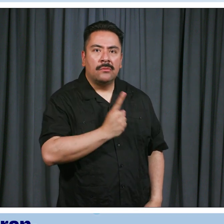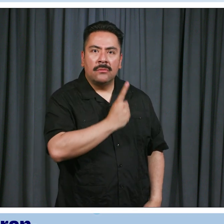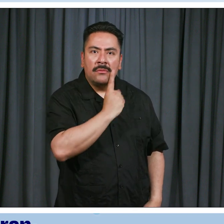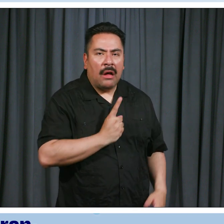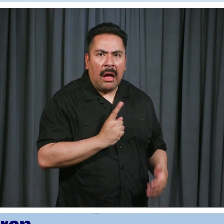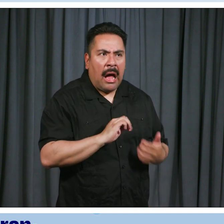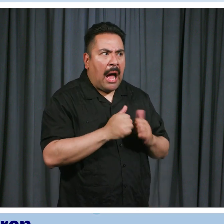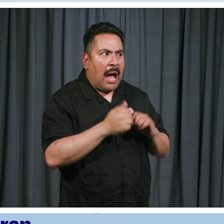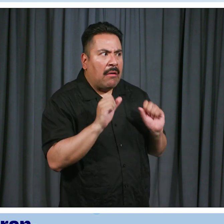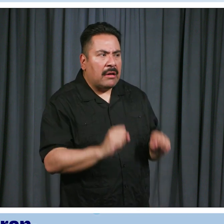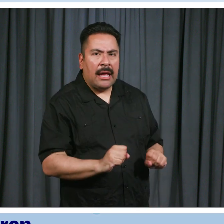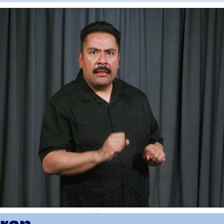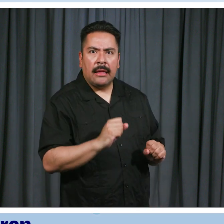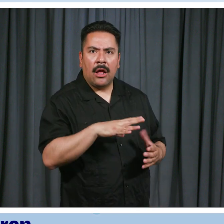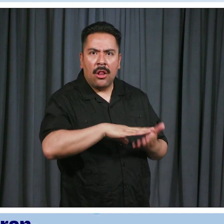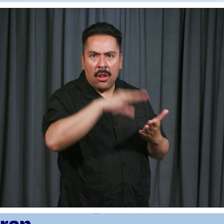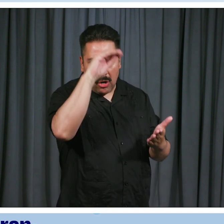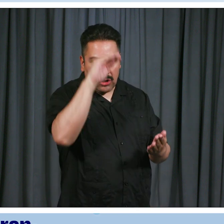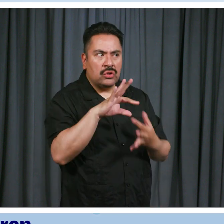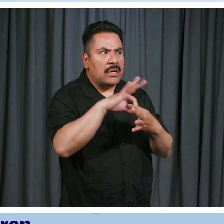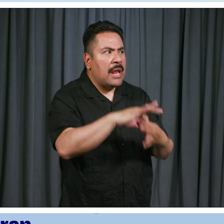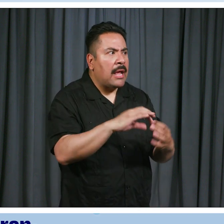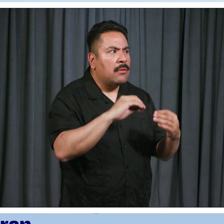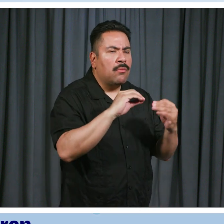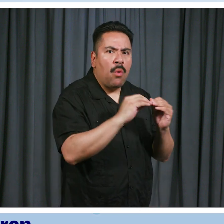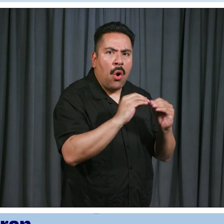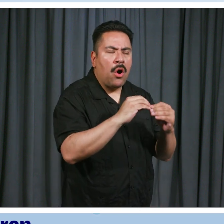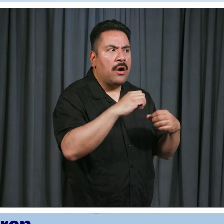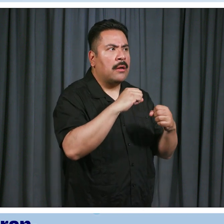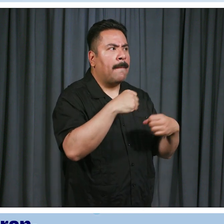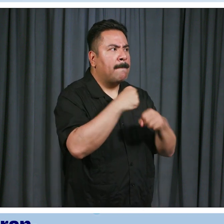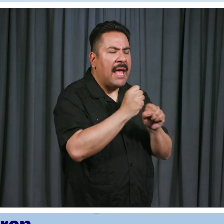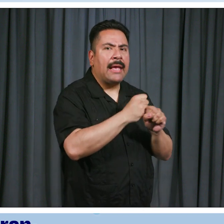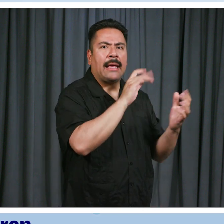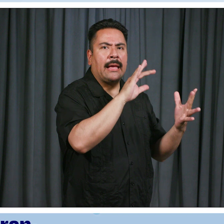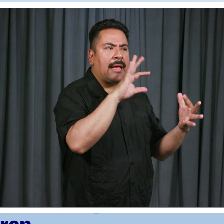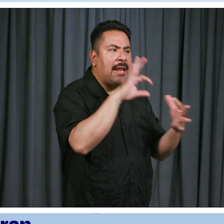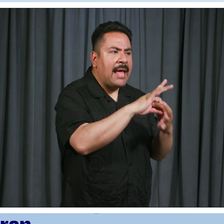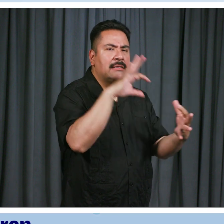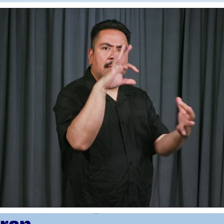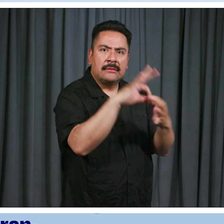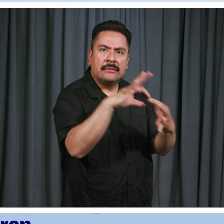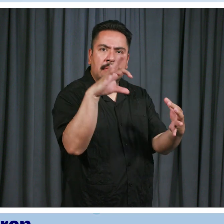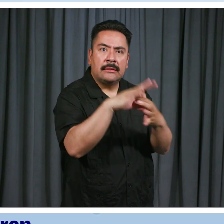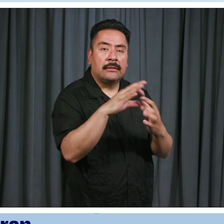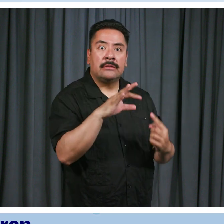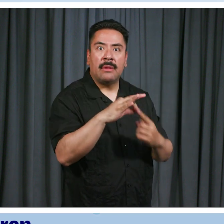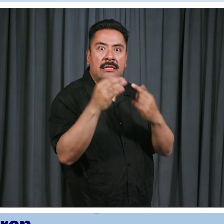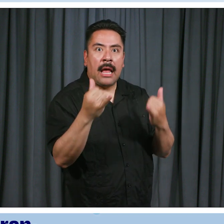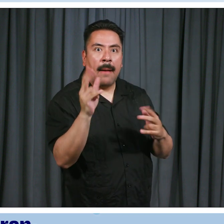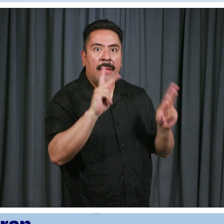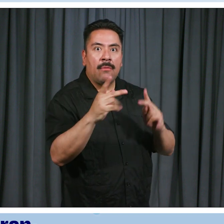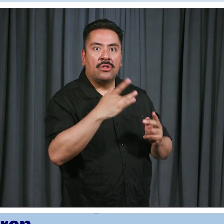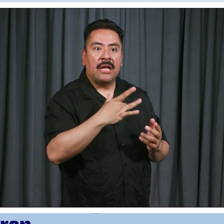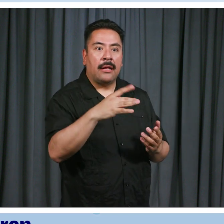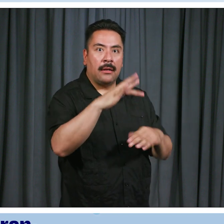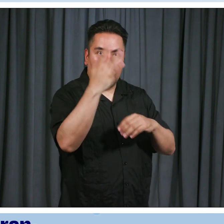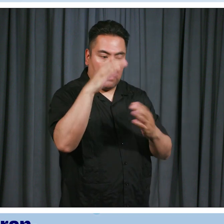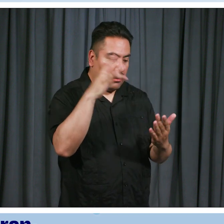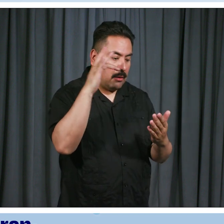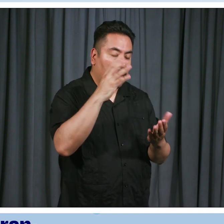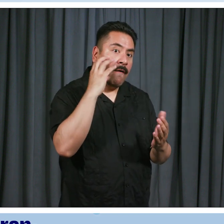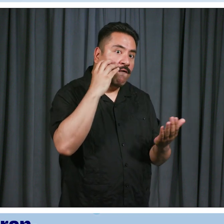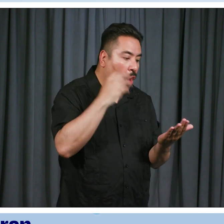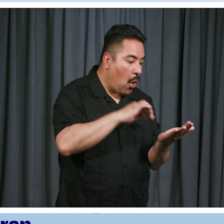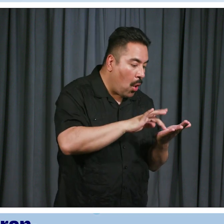how to connect more and build those connections? You know, especially now when people are plugged into phones, they're maybe going to